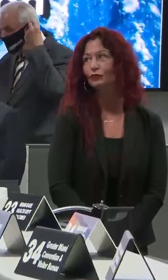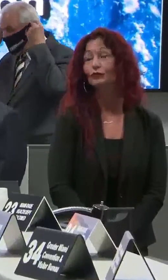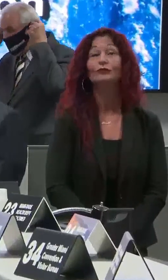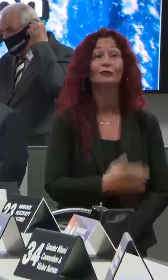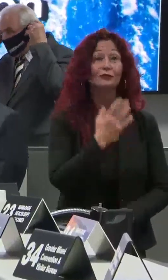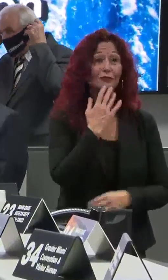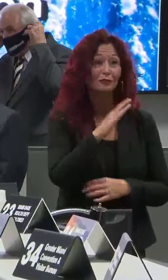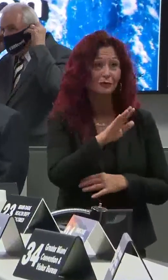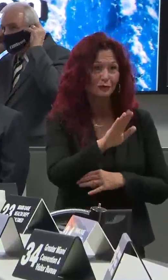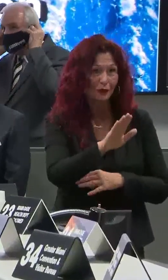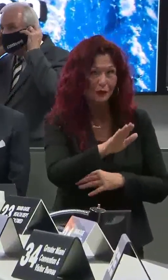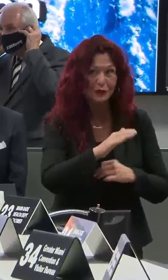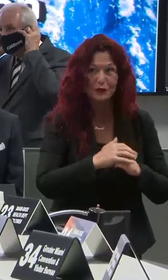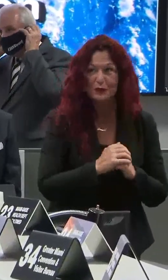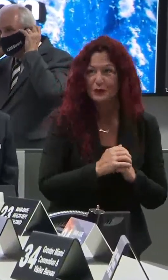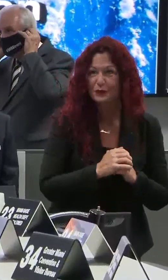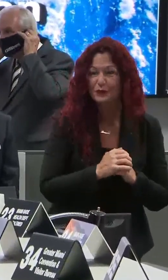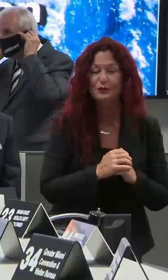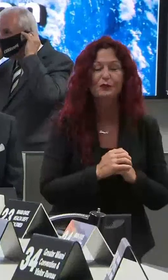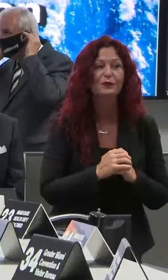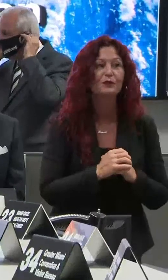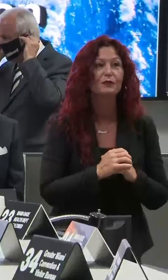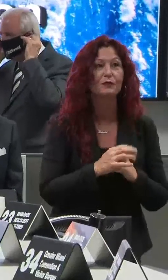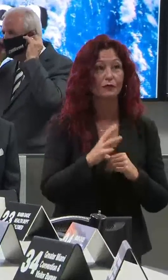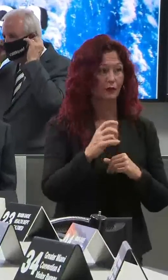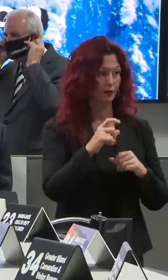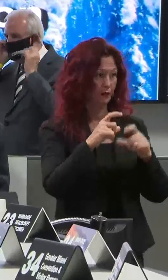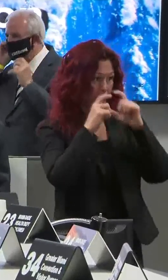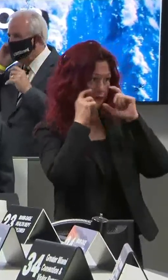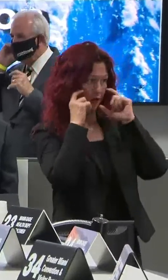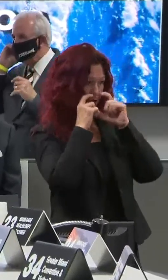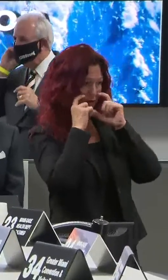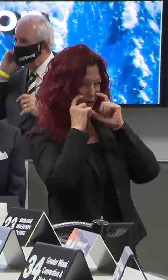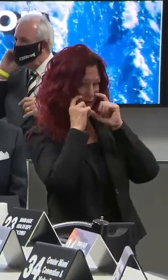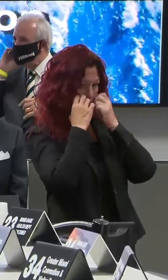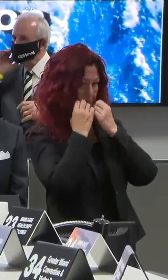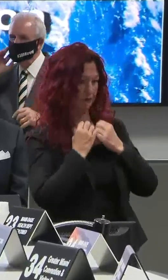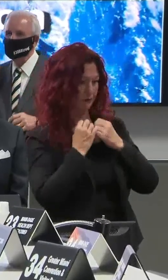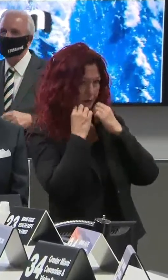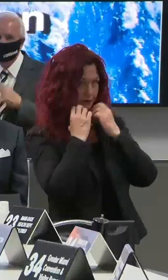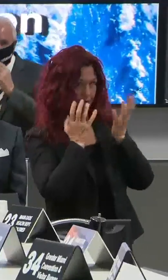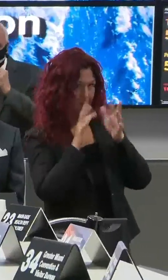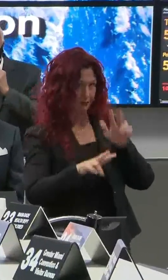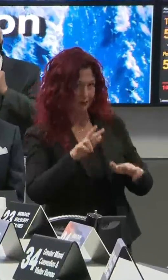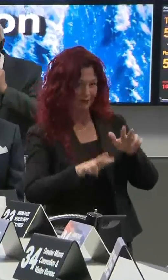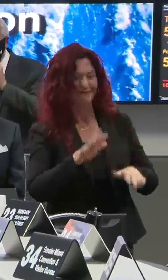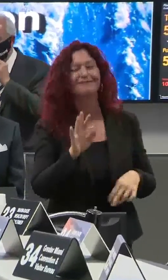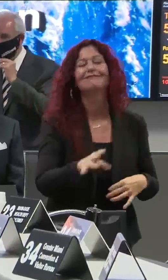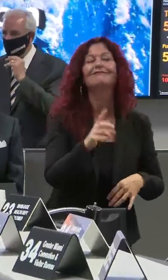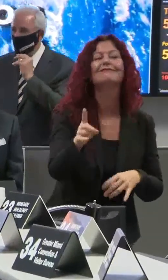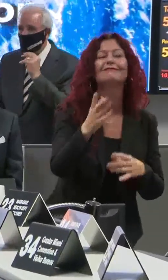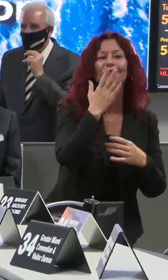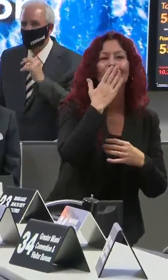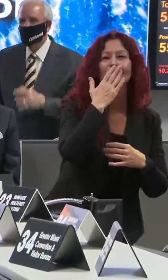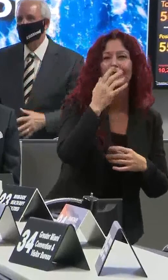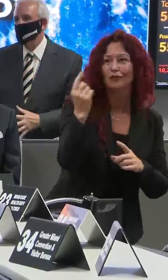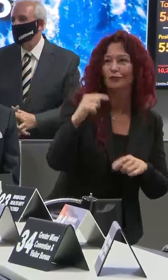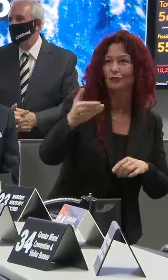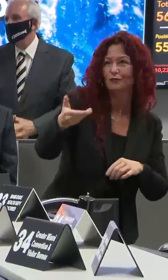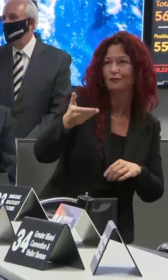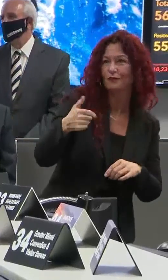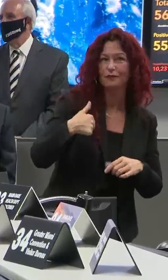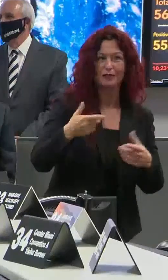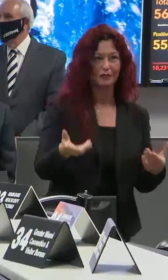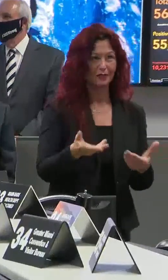Good afternoon, Miami-Dade County. Is it okay to take off the mask? Or? Thank you for having me here today to address you all. As